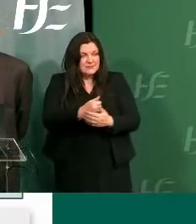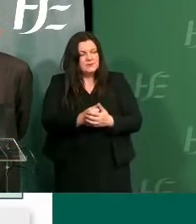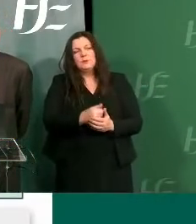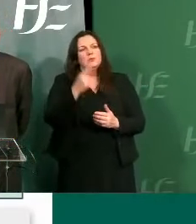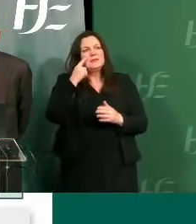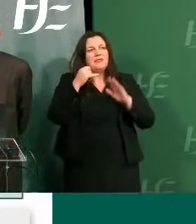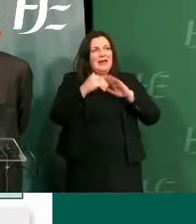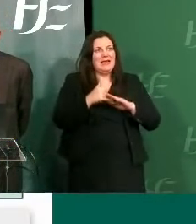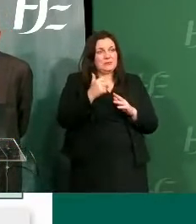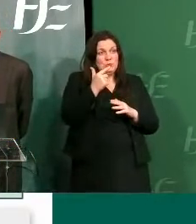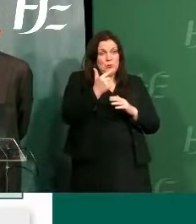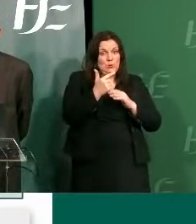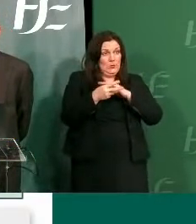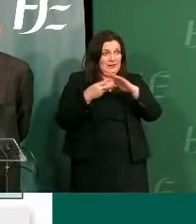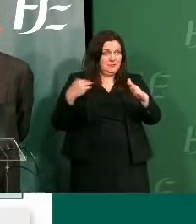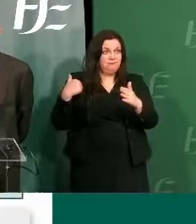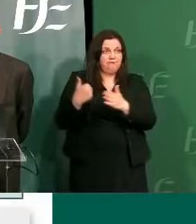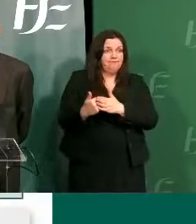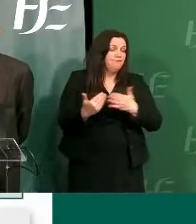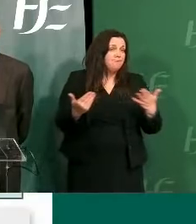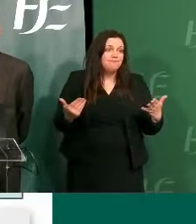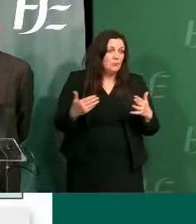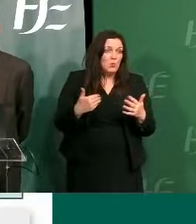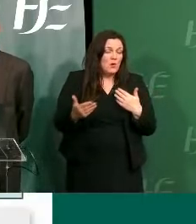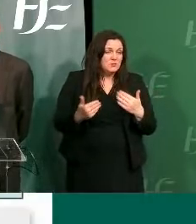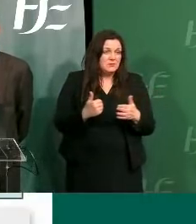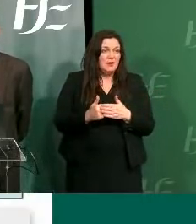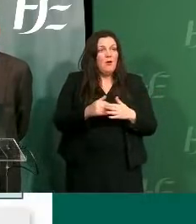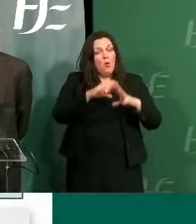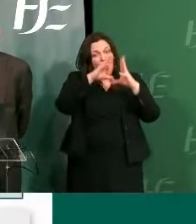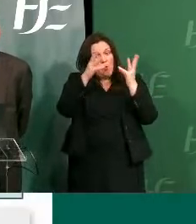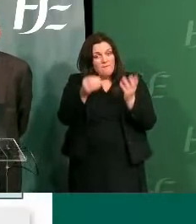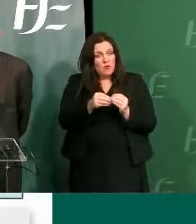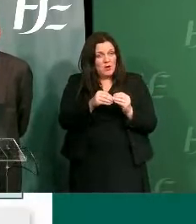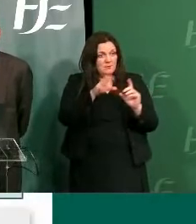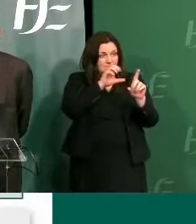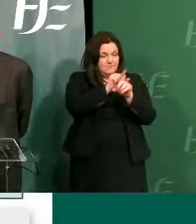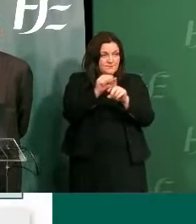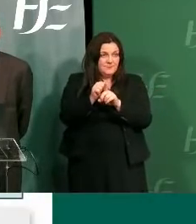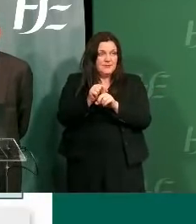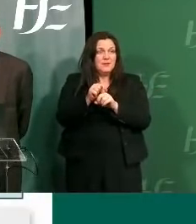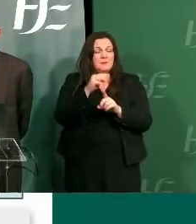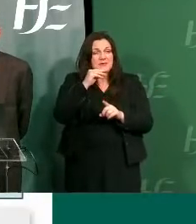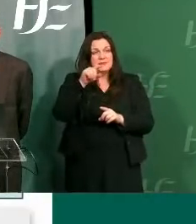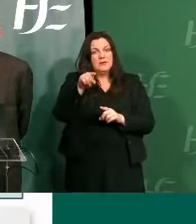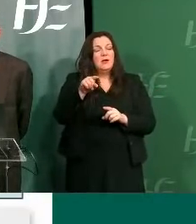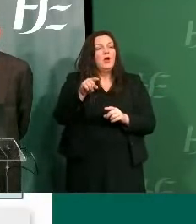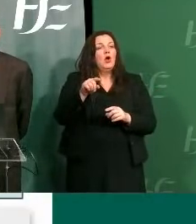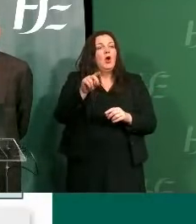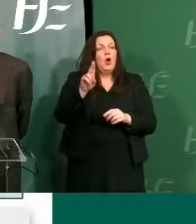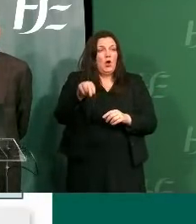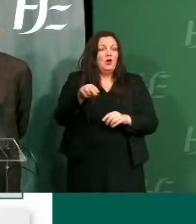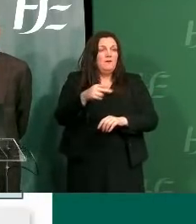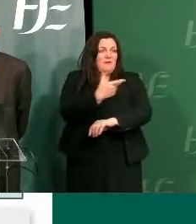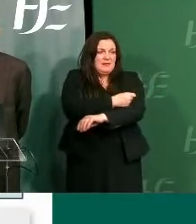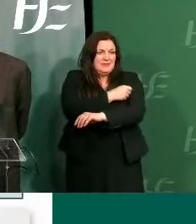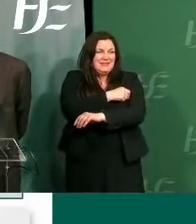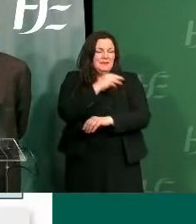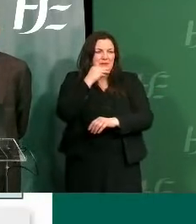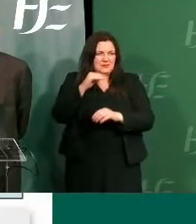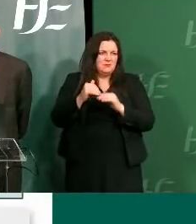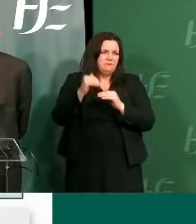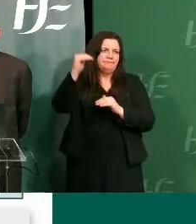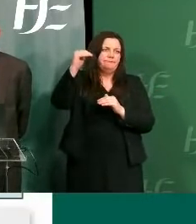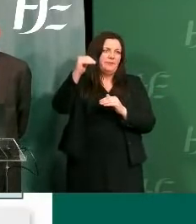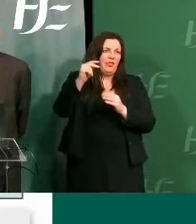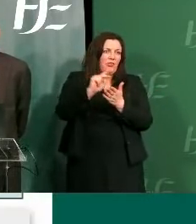over the past 2 weeks, of all cases identified, unvaccinated individuals constitute about